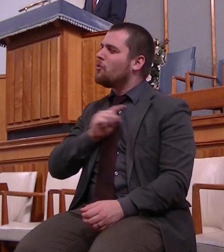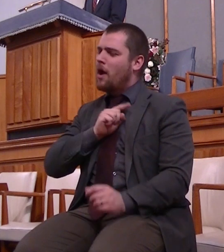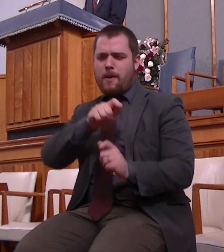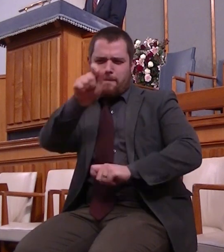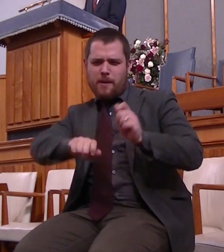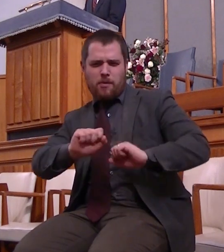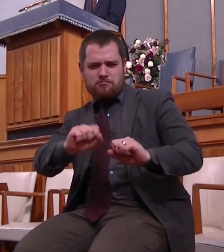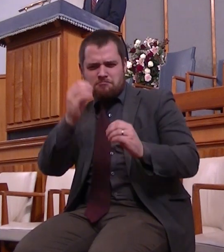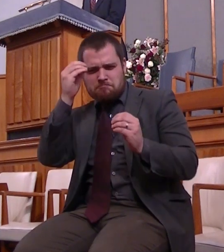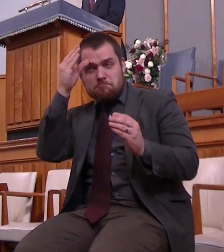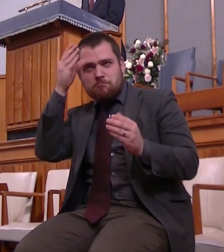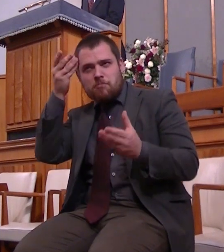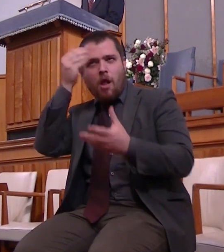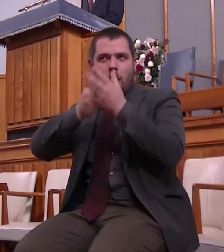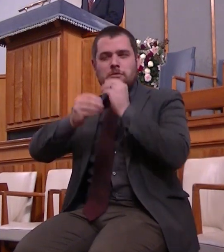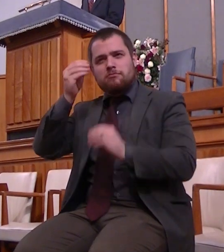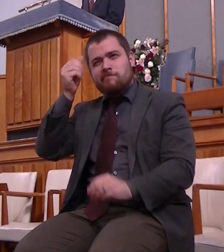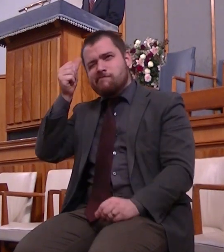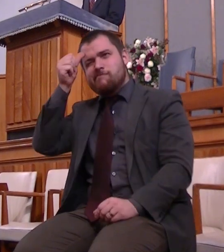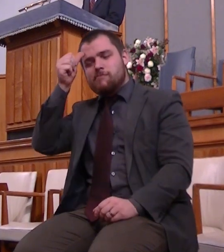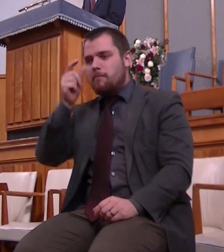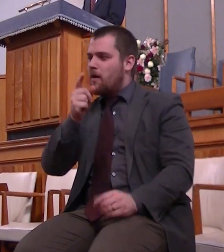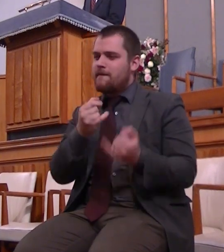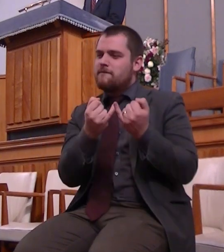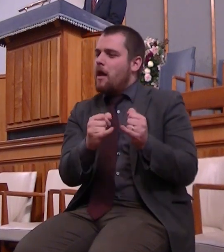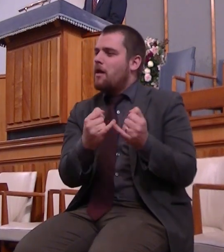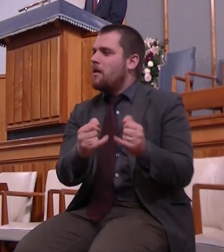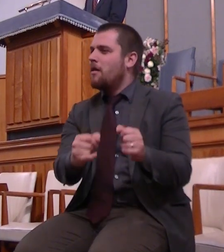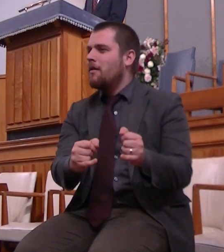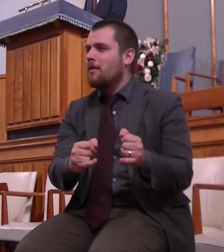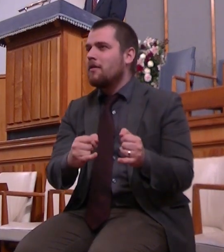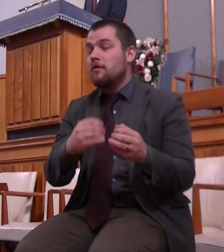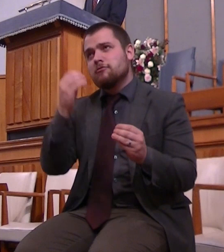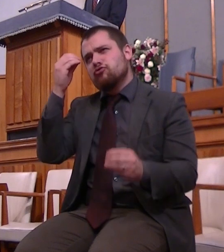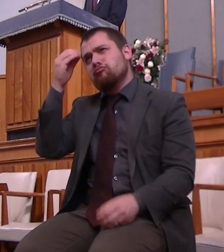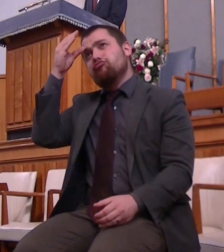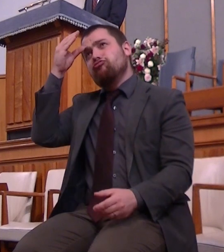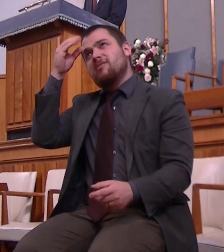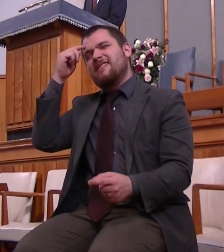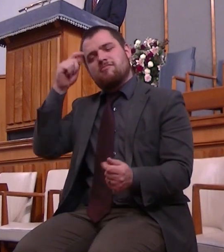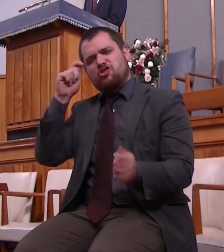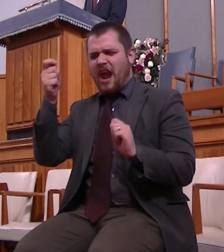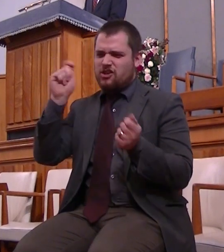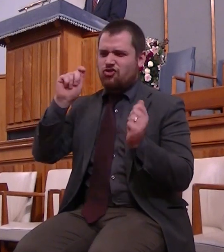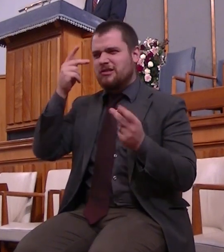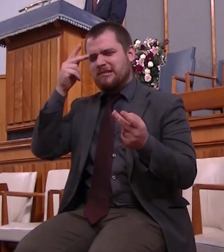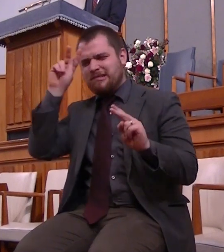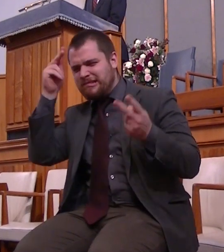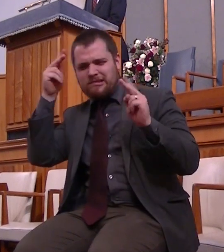Human knowledge constantly changes. Human knowledge is very partial.